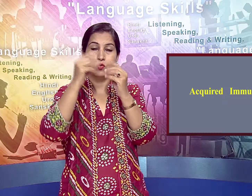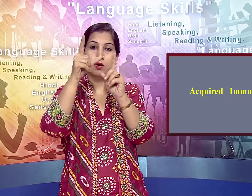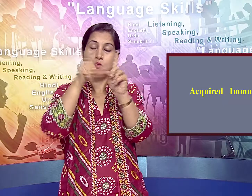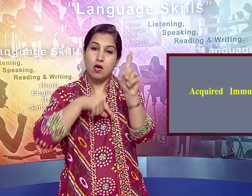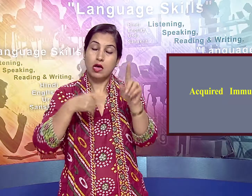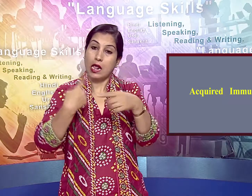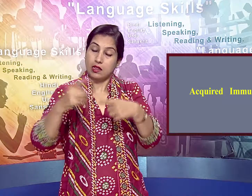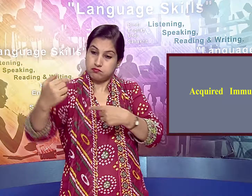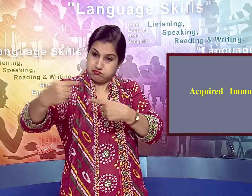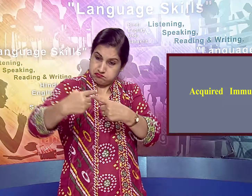specific antigen.